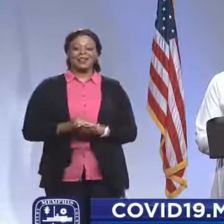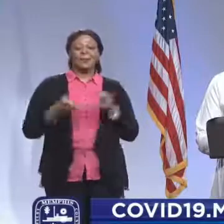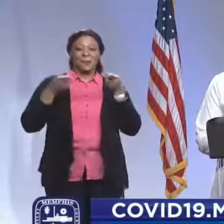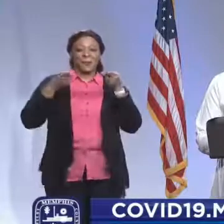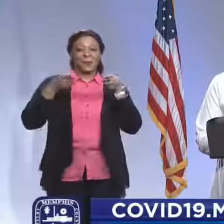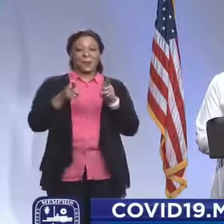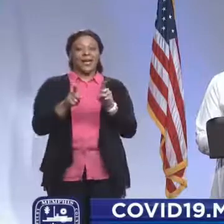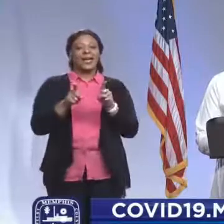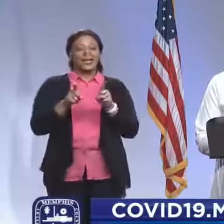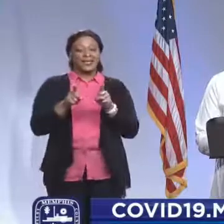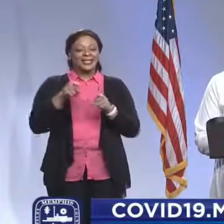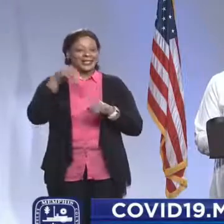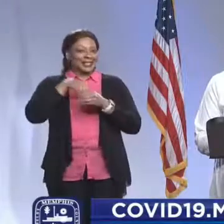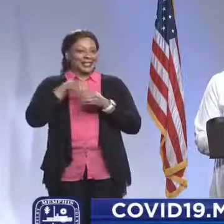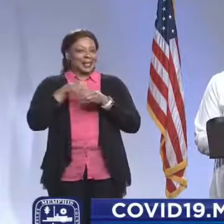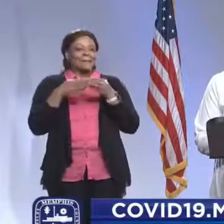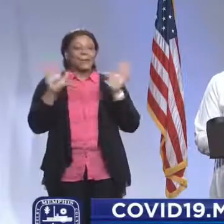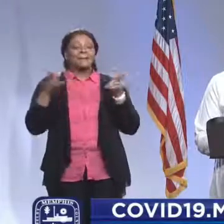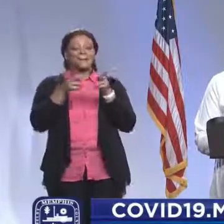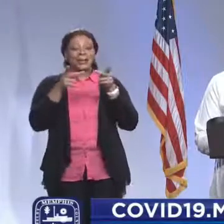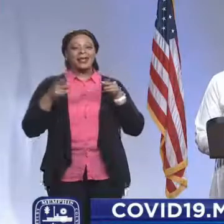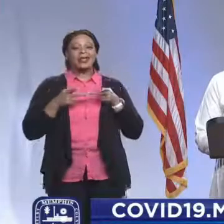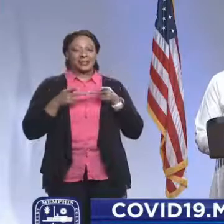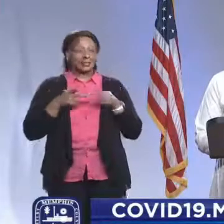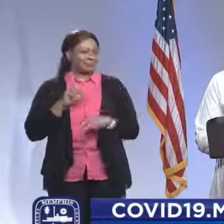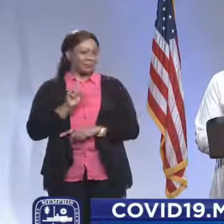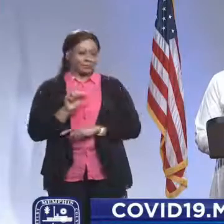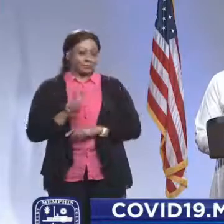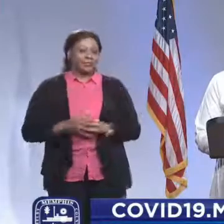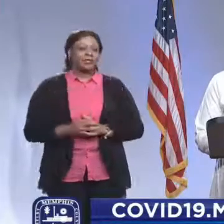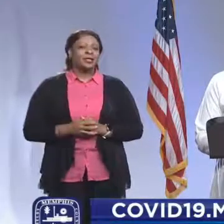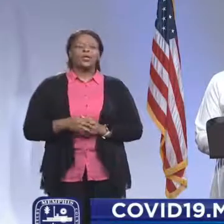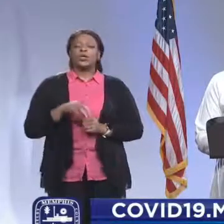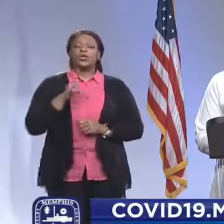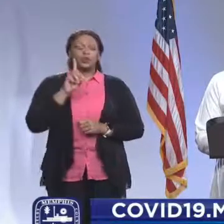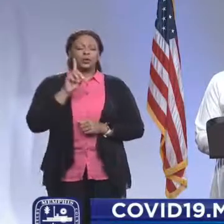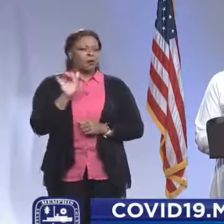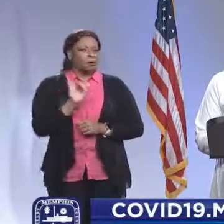while inside of public places. Don't